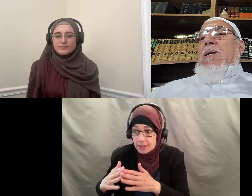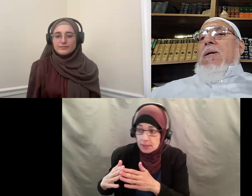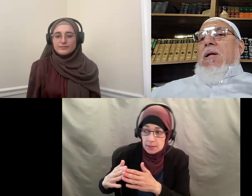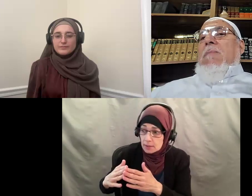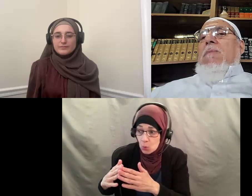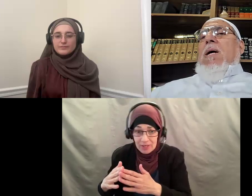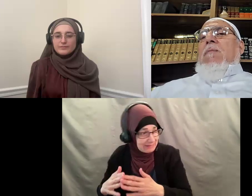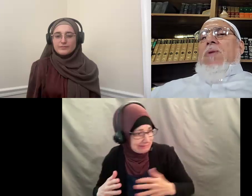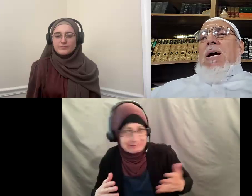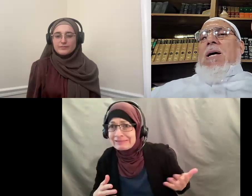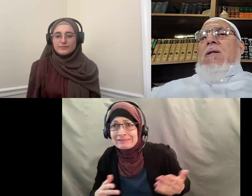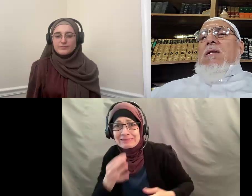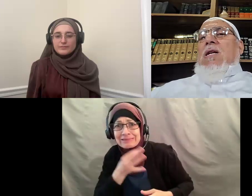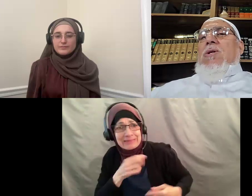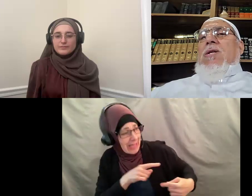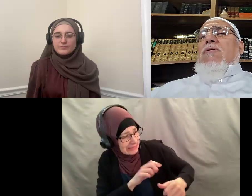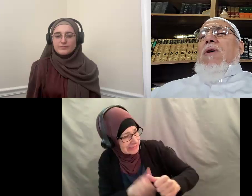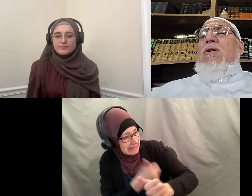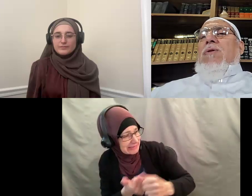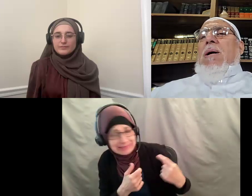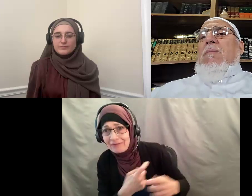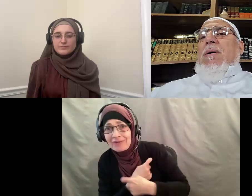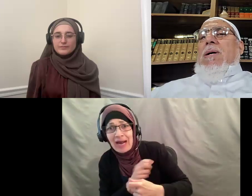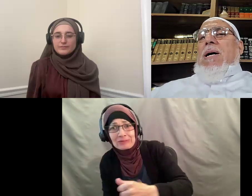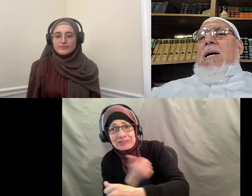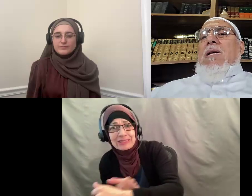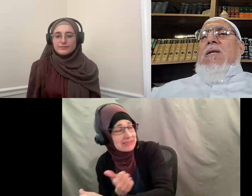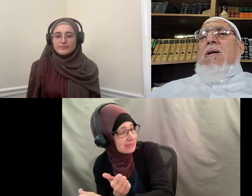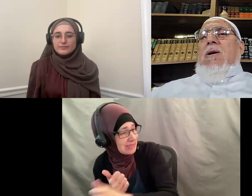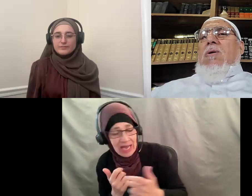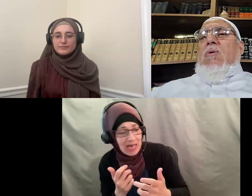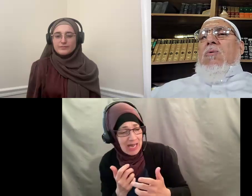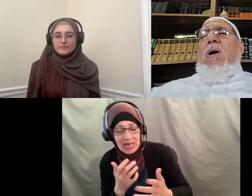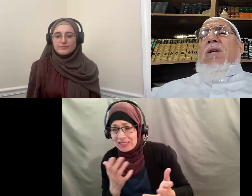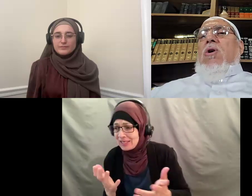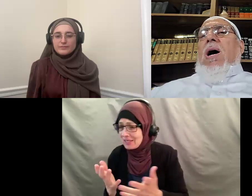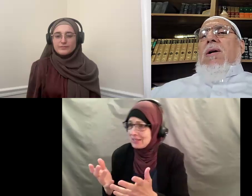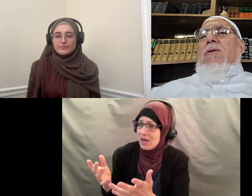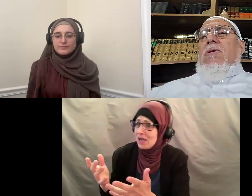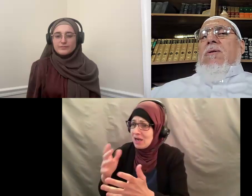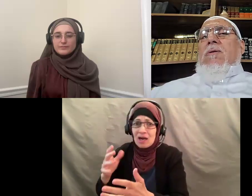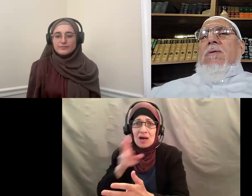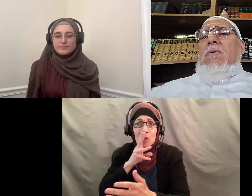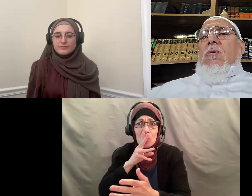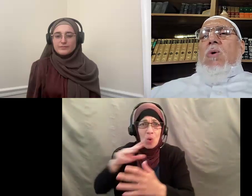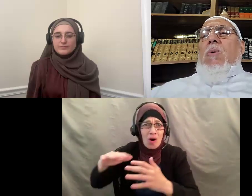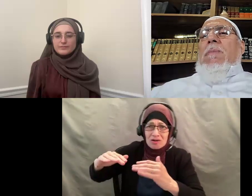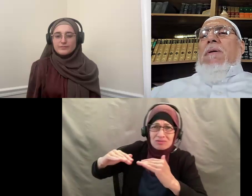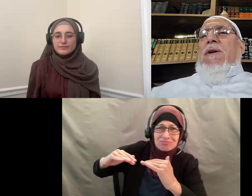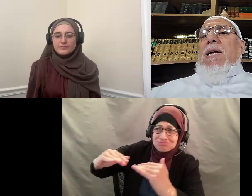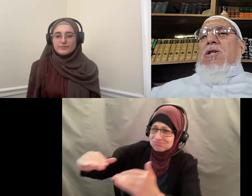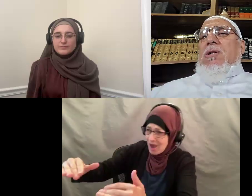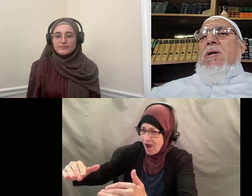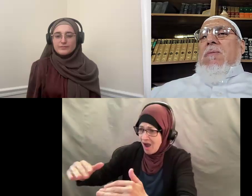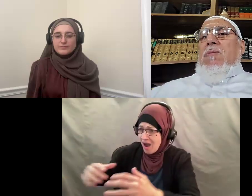behind them, and the sea was in front of them. And they said, "We got caught. We will